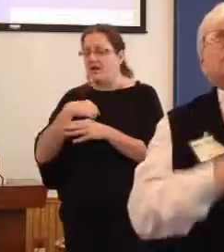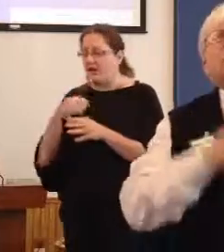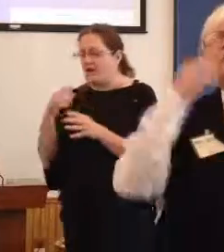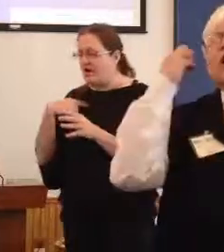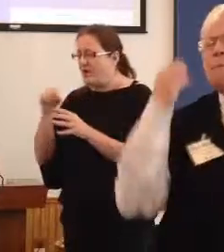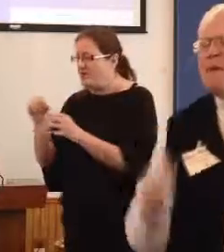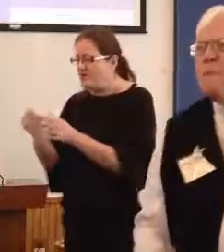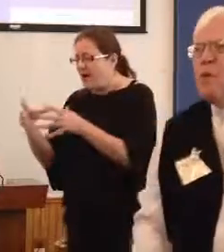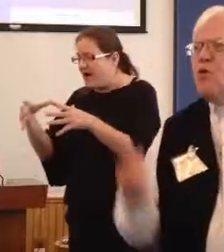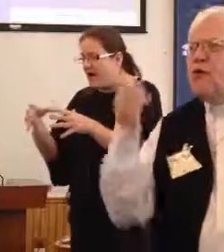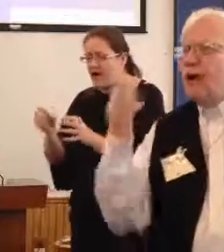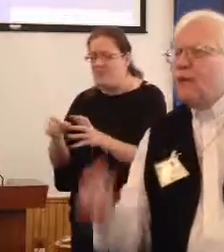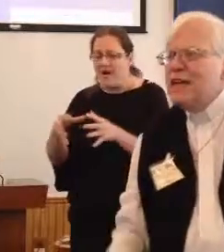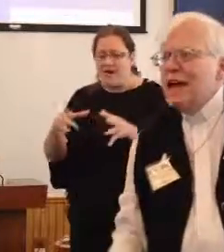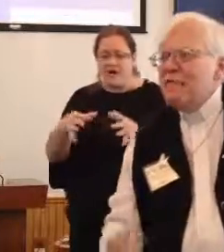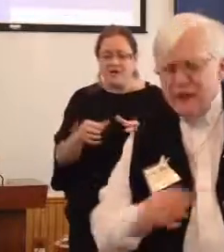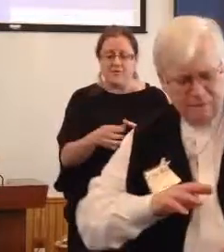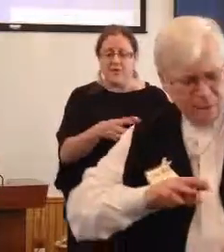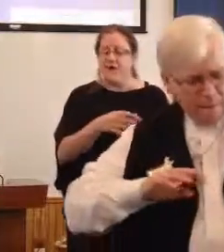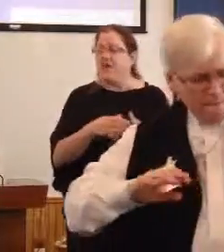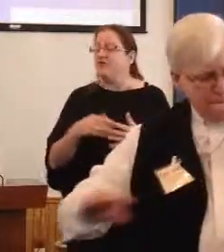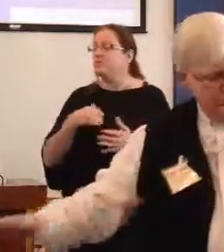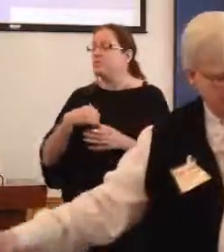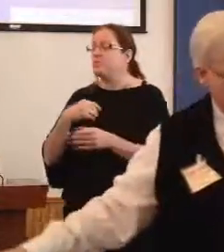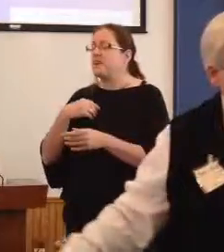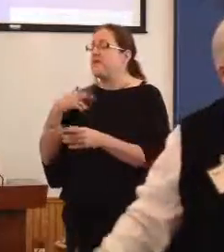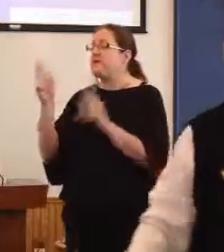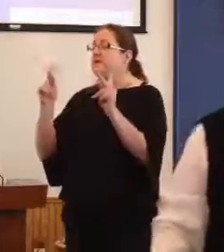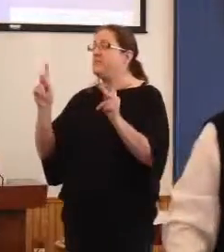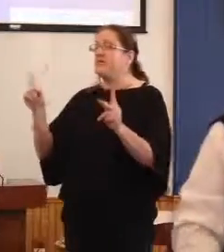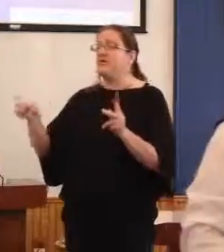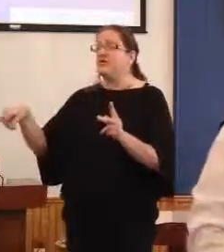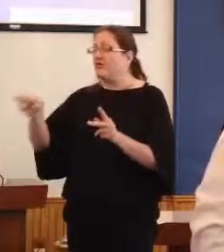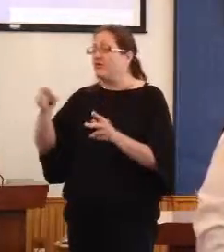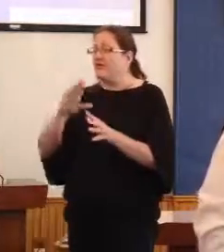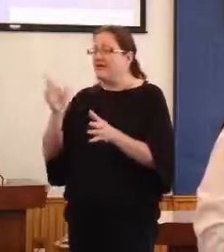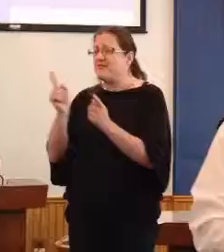line includes people that we have never met,